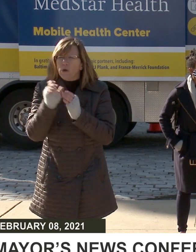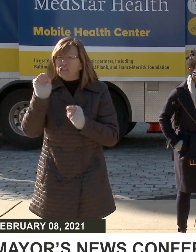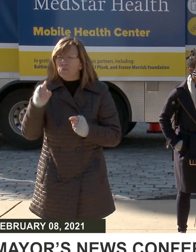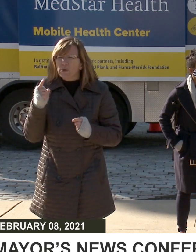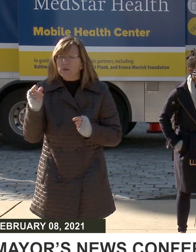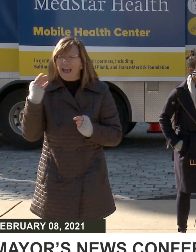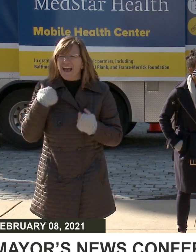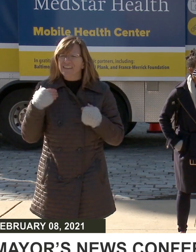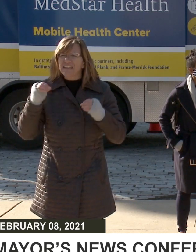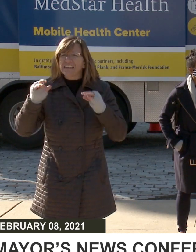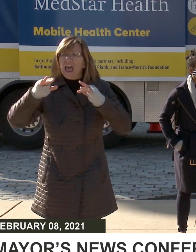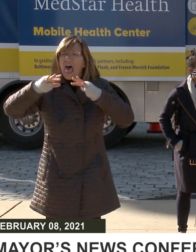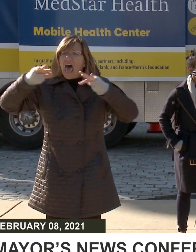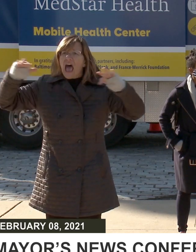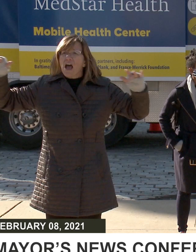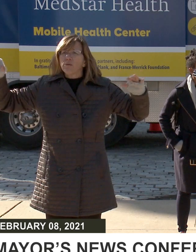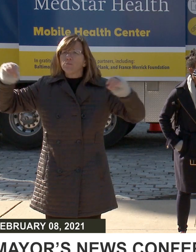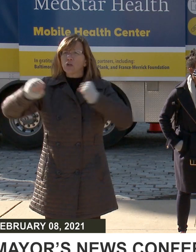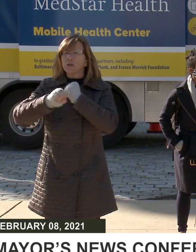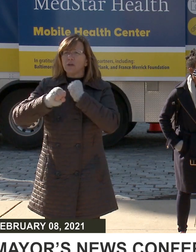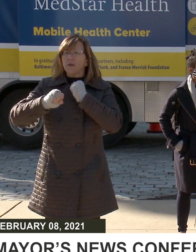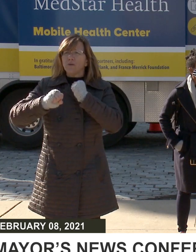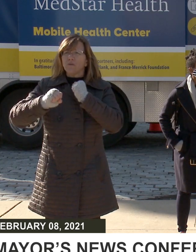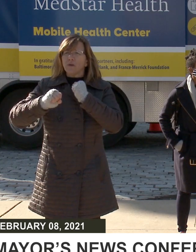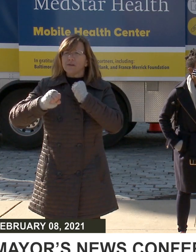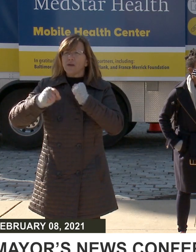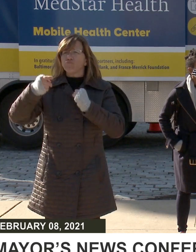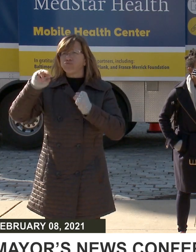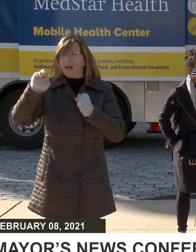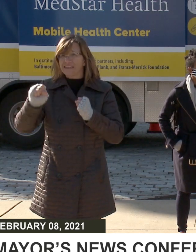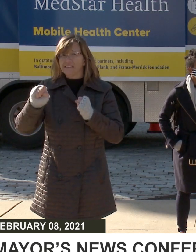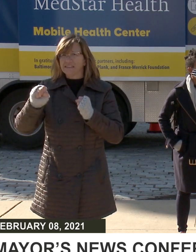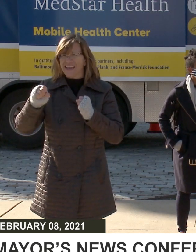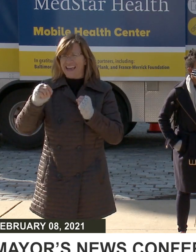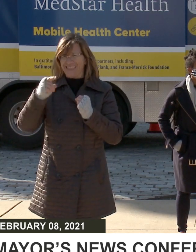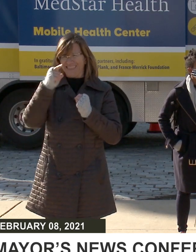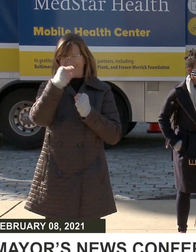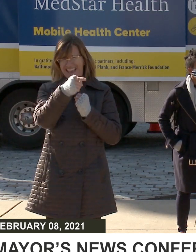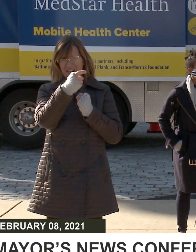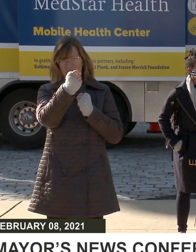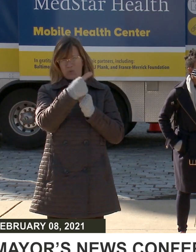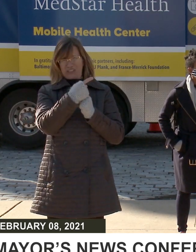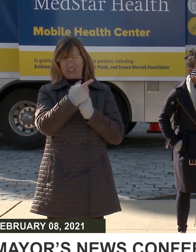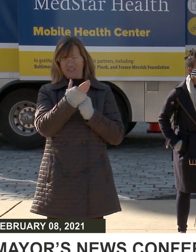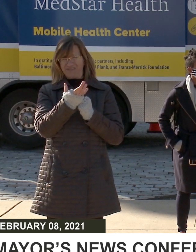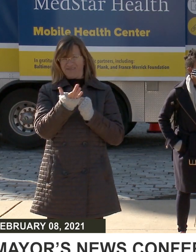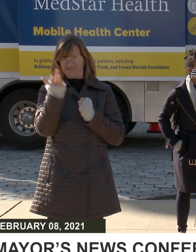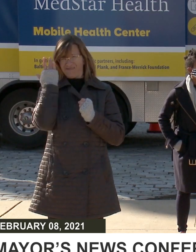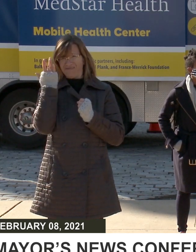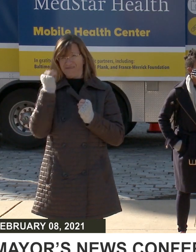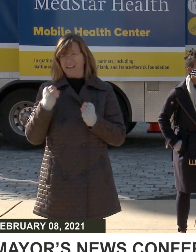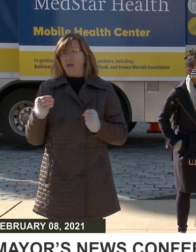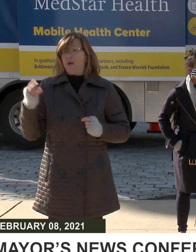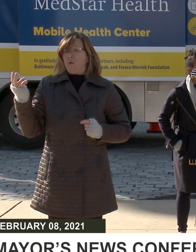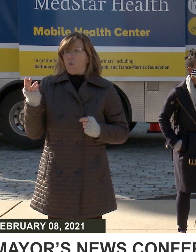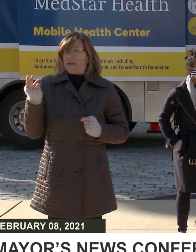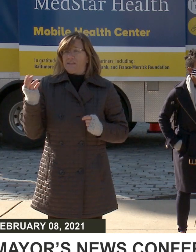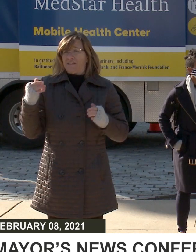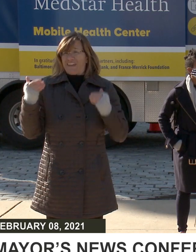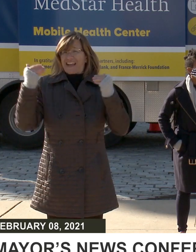press conferences last week. It was the one on Wednesday when you talked about the downtown partnership to advance black businesses in the downtown